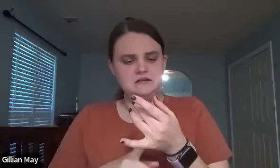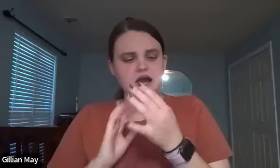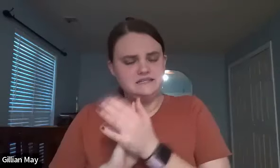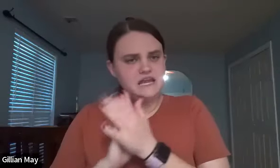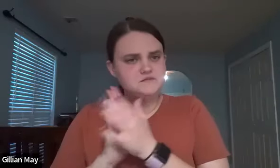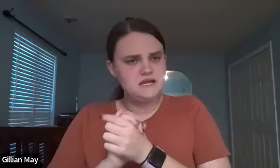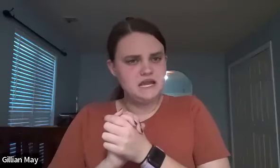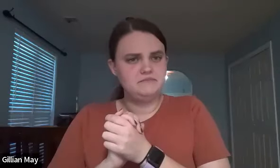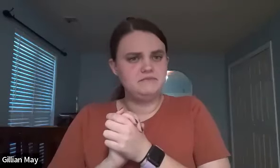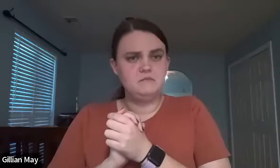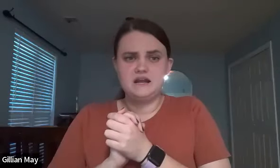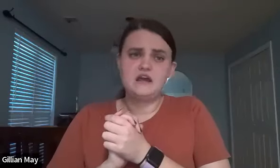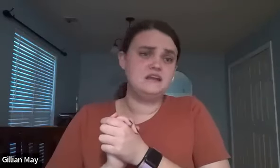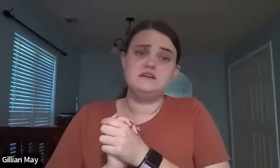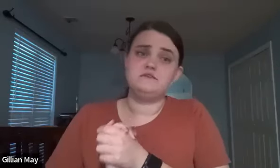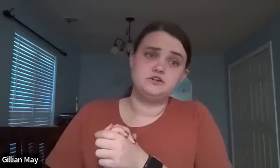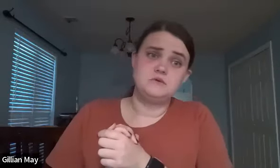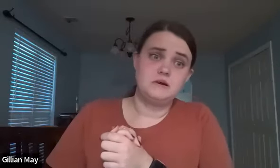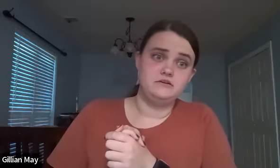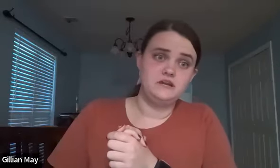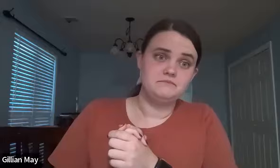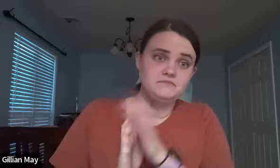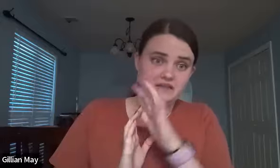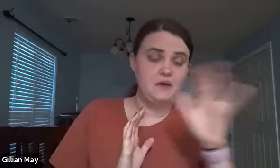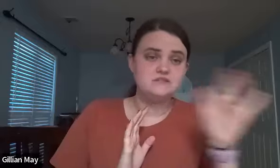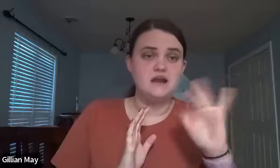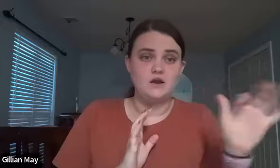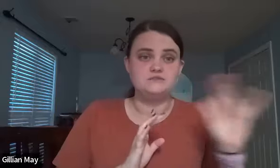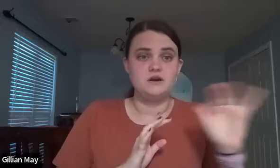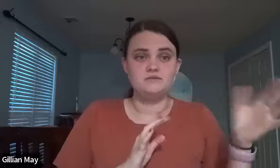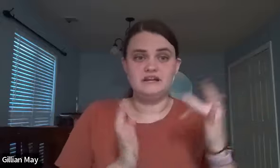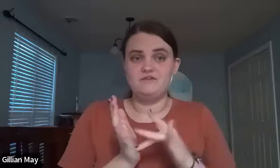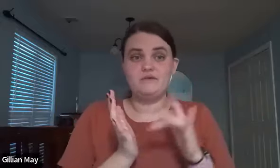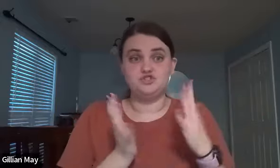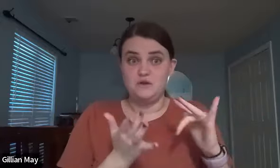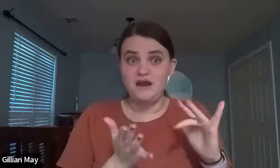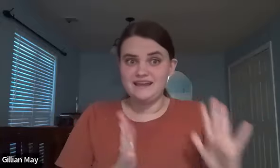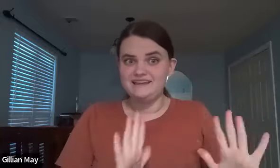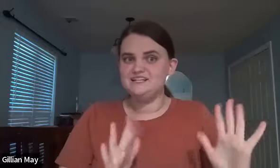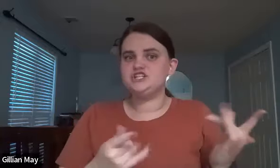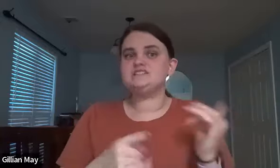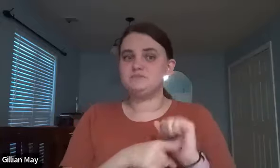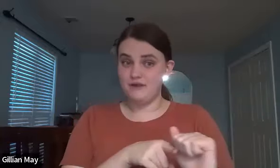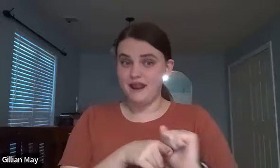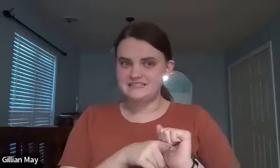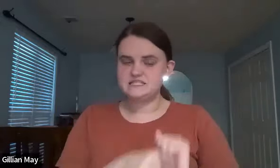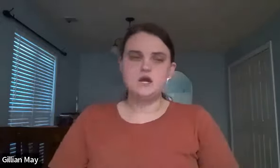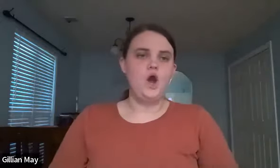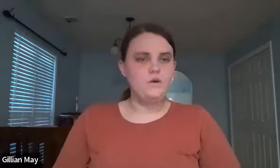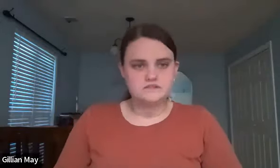I did catch my name, but when I can never fingerspell my middle name. Like that was my hardest part. Whenever I would try just to practice, oh, it was